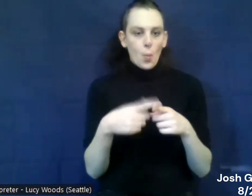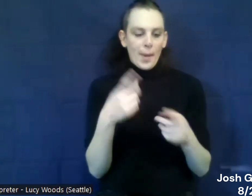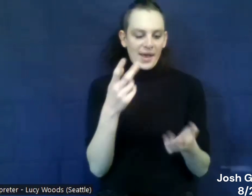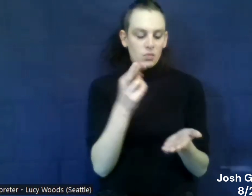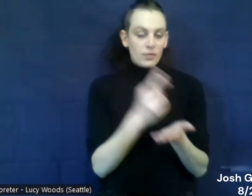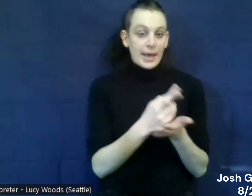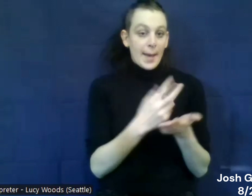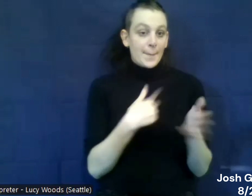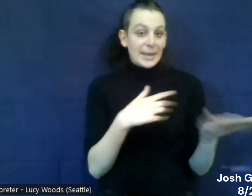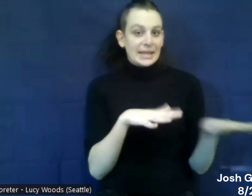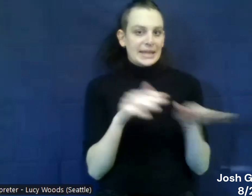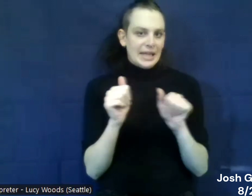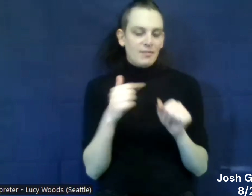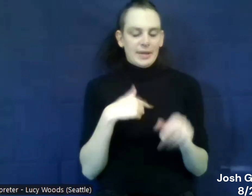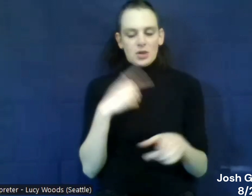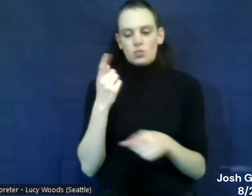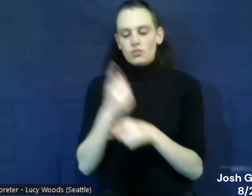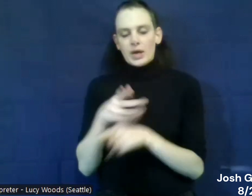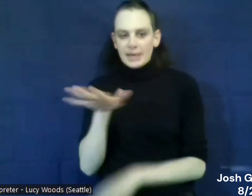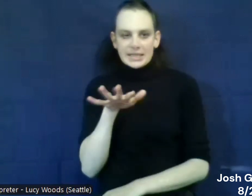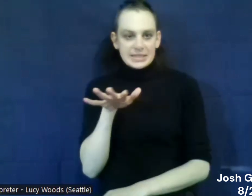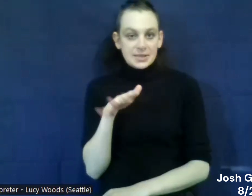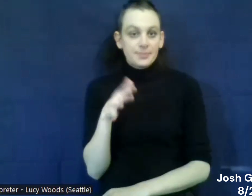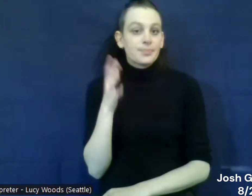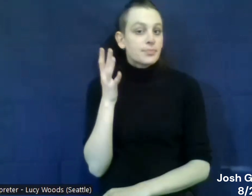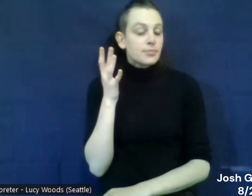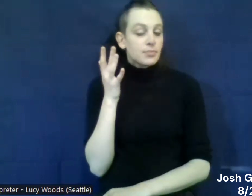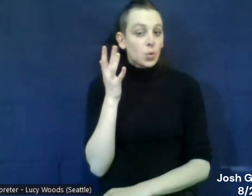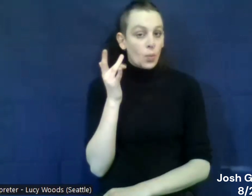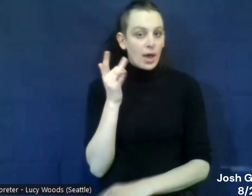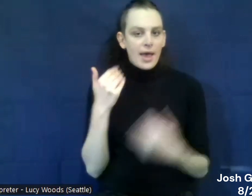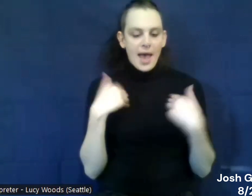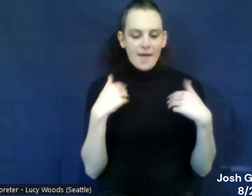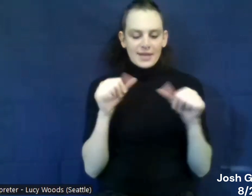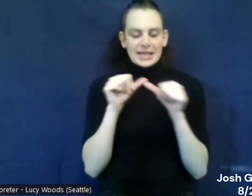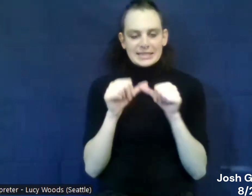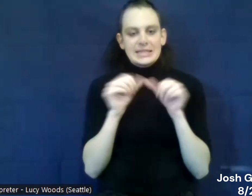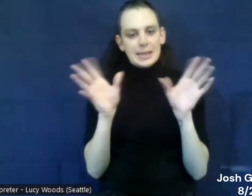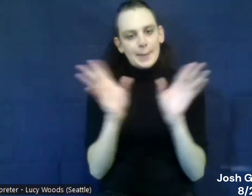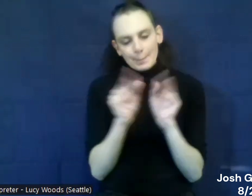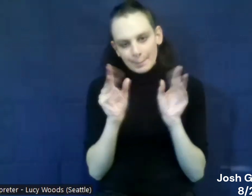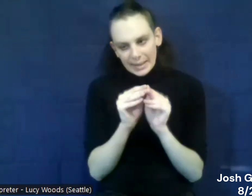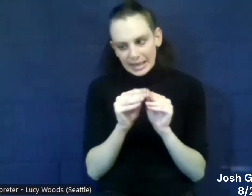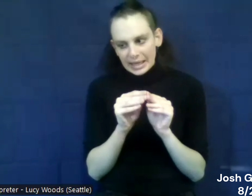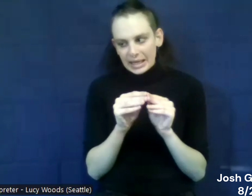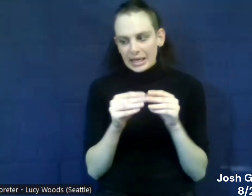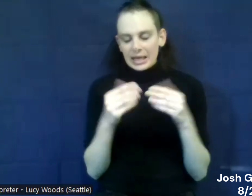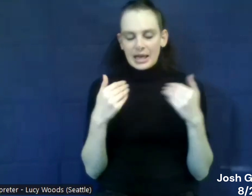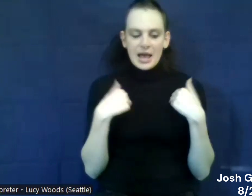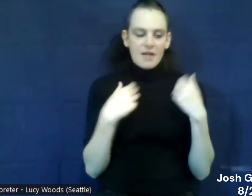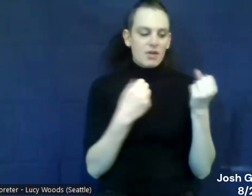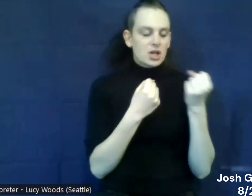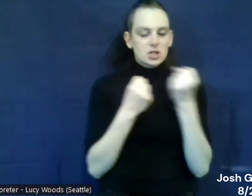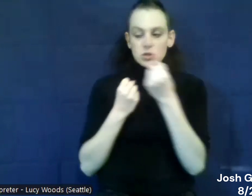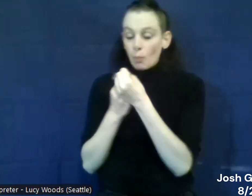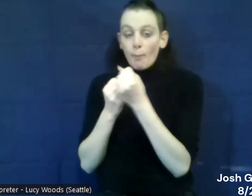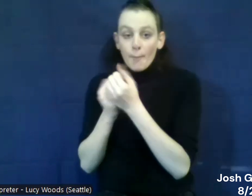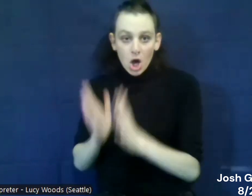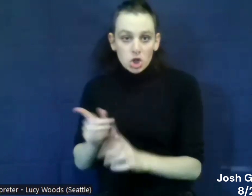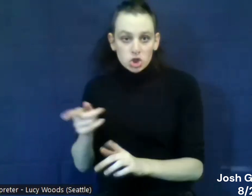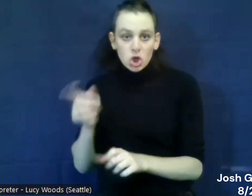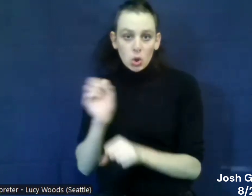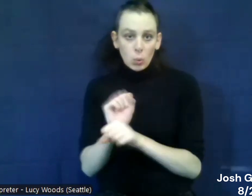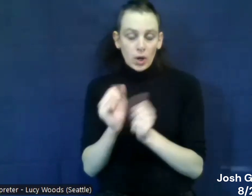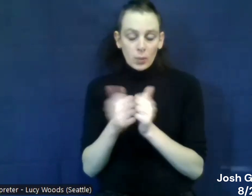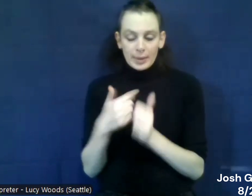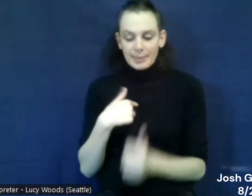was in the right place because I had a consistent meeting that I could go to in AA. I had a sponsor that was willing to work with me, and I was willing to